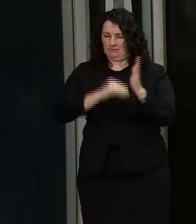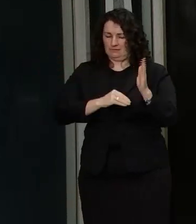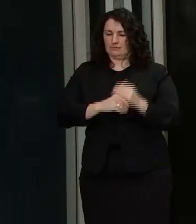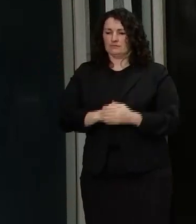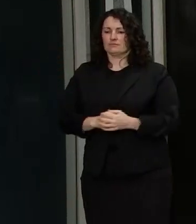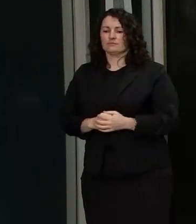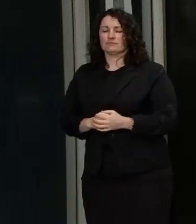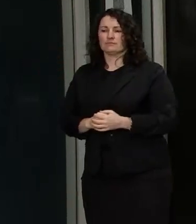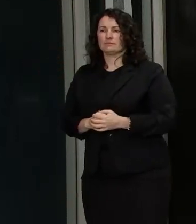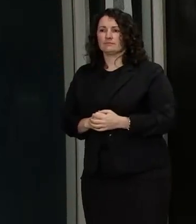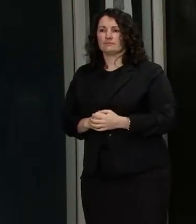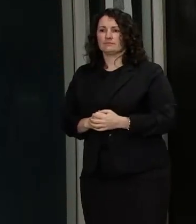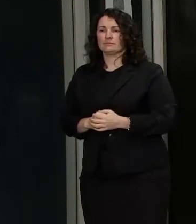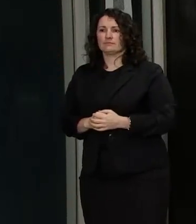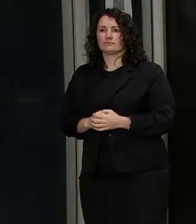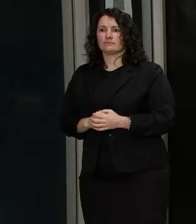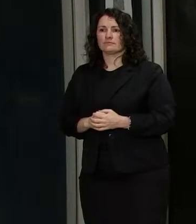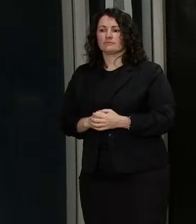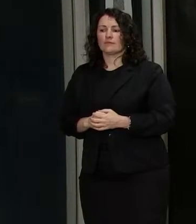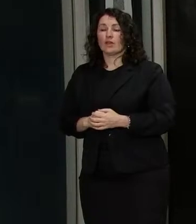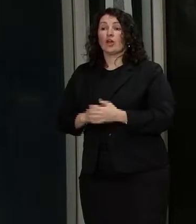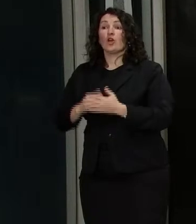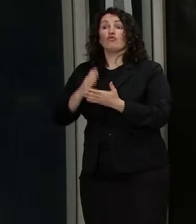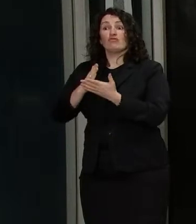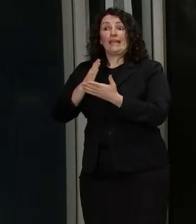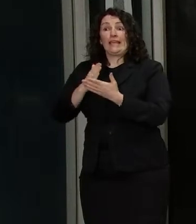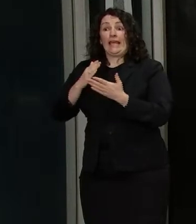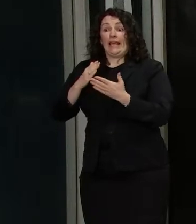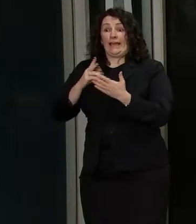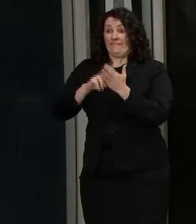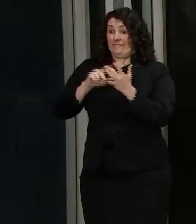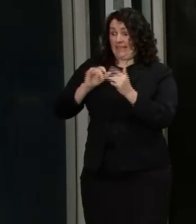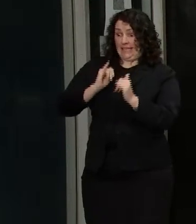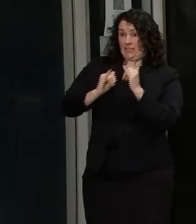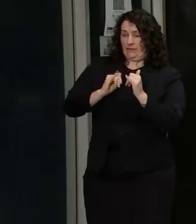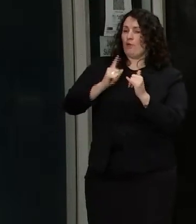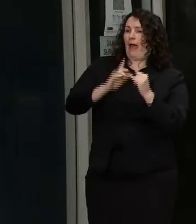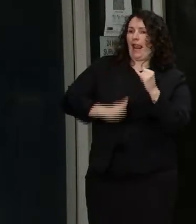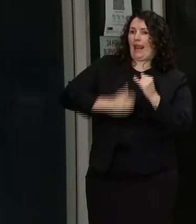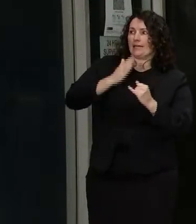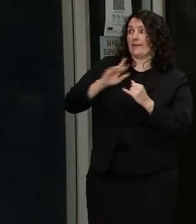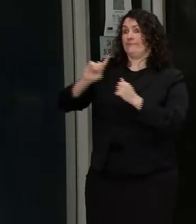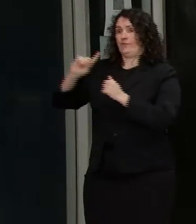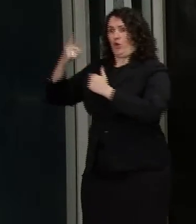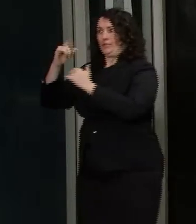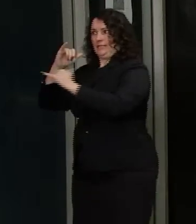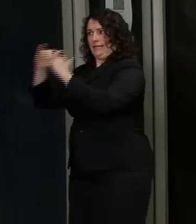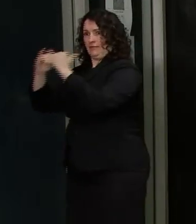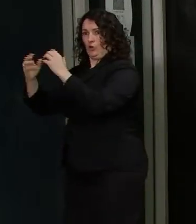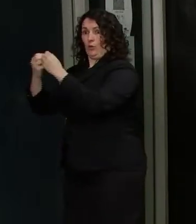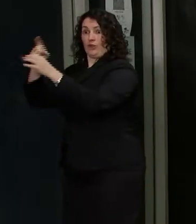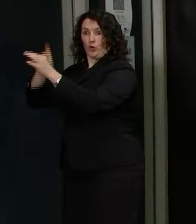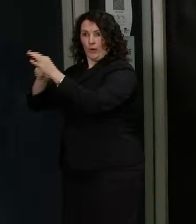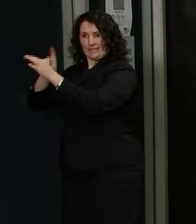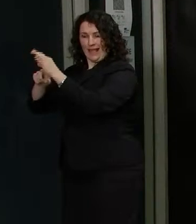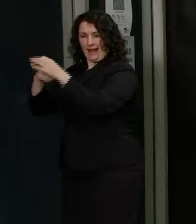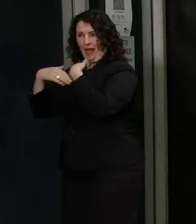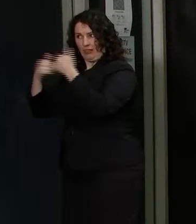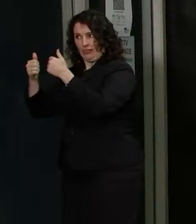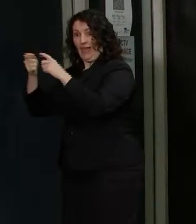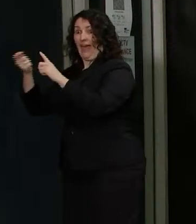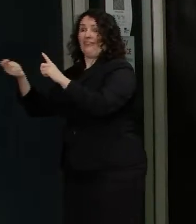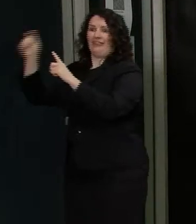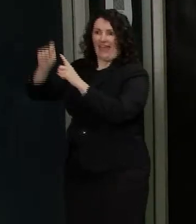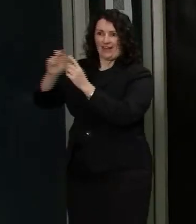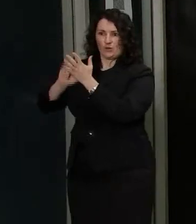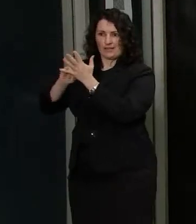foremost, Queensland and New South Wales Health Authority and Queensland Police, and then our detailed interviews with them yesterday.